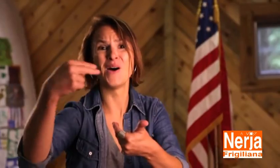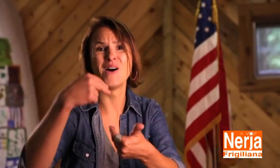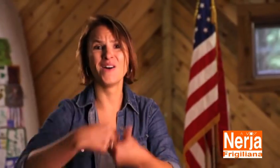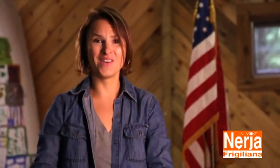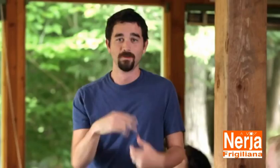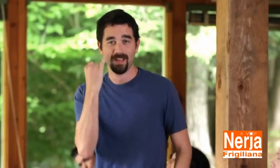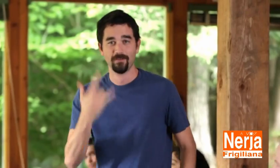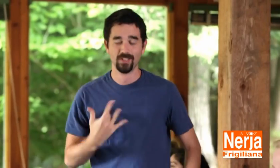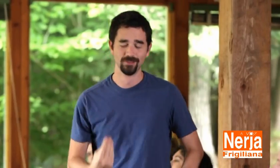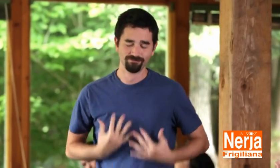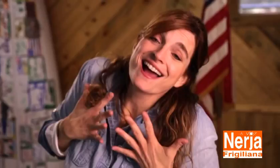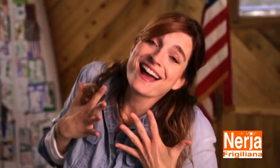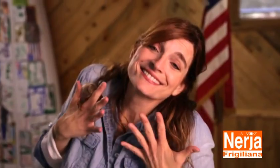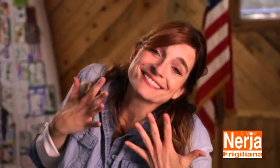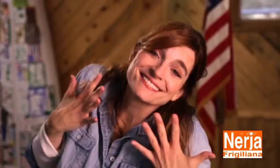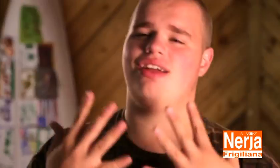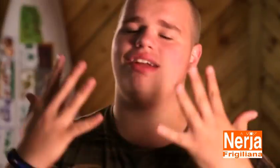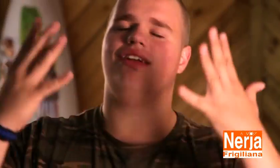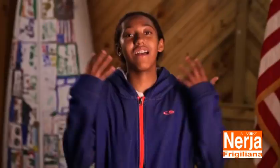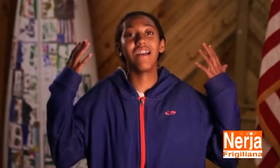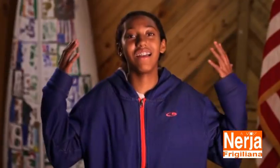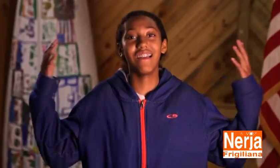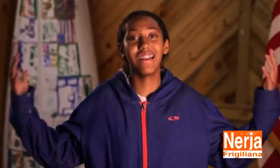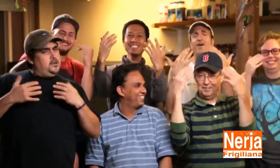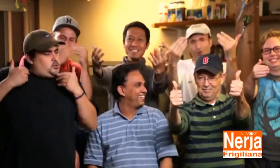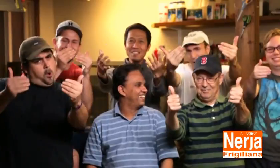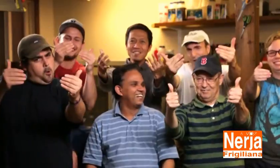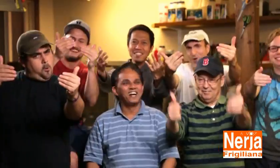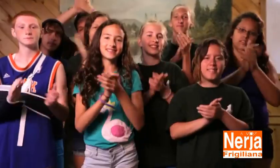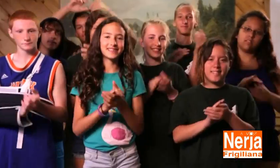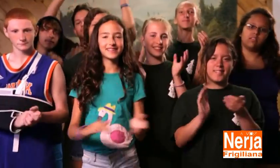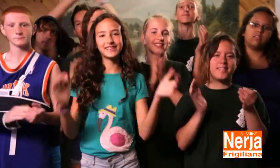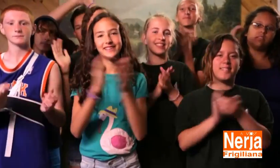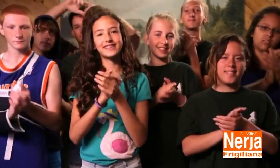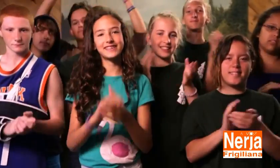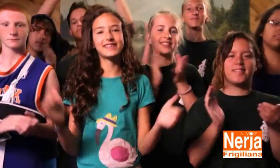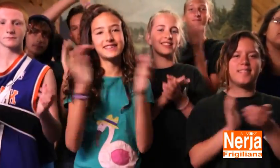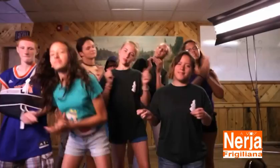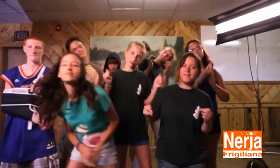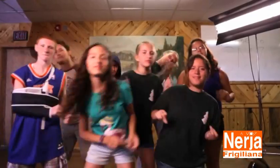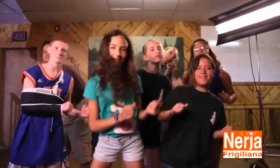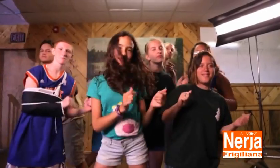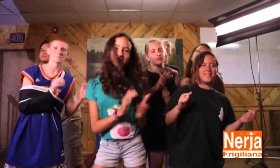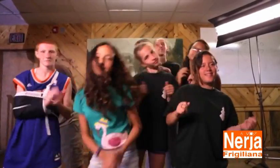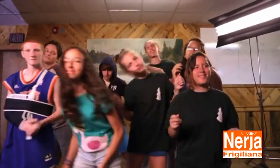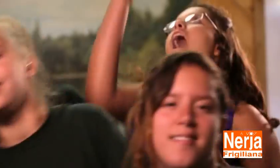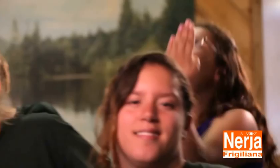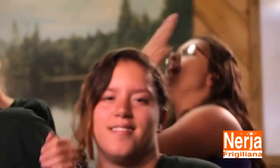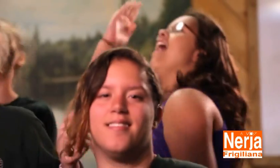Clap along if you feel like a room without a roof. Clap along if you